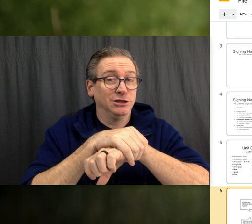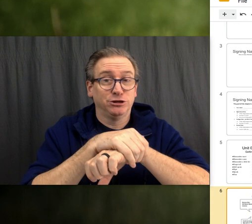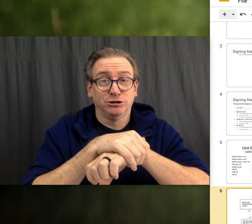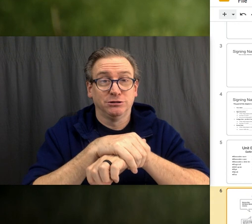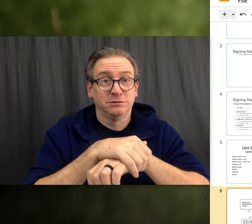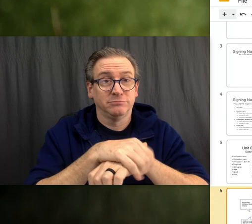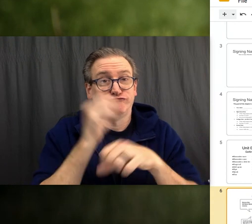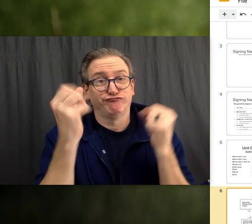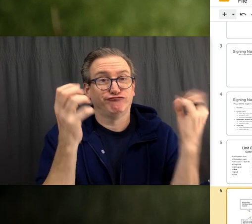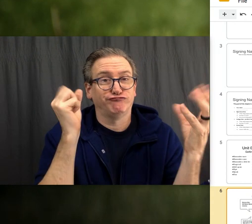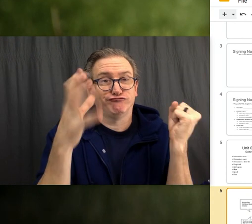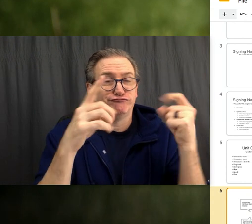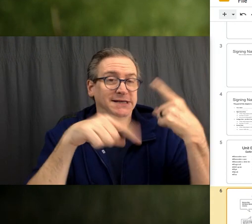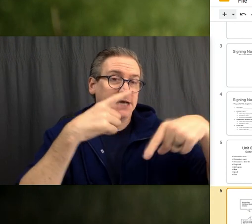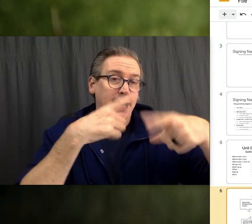English,